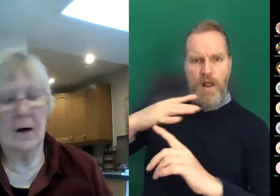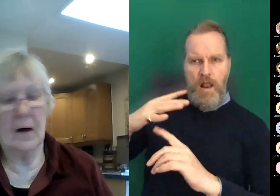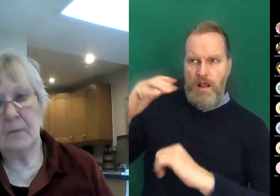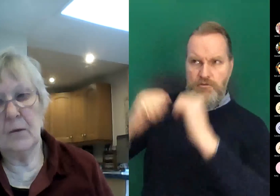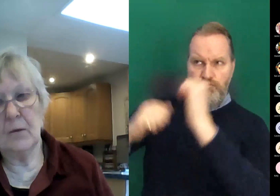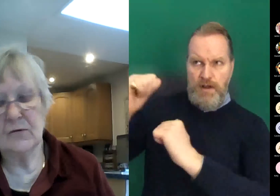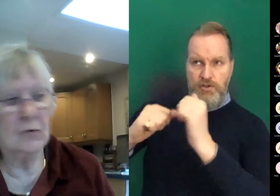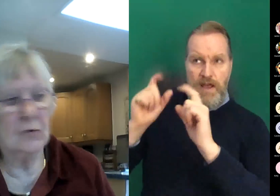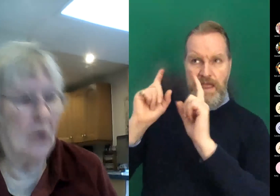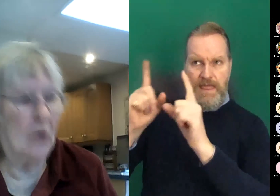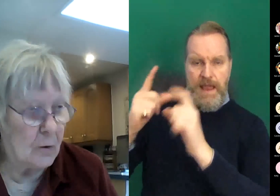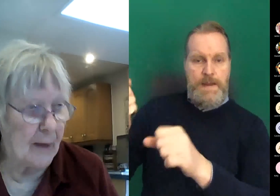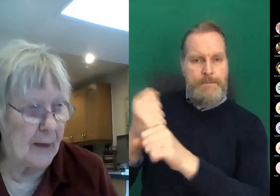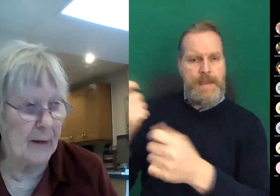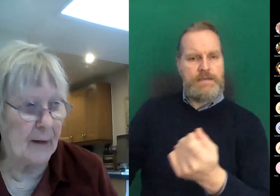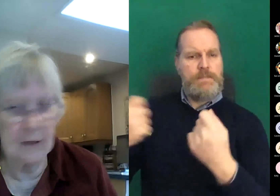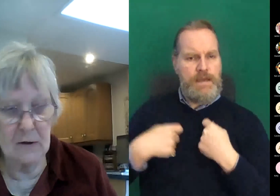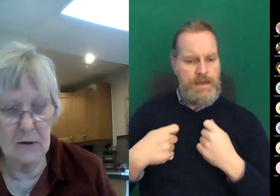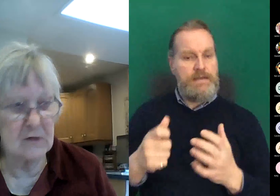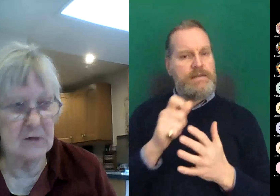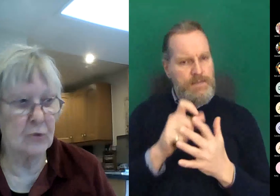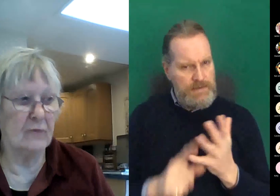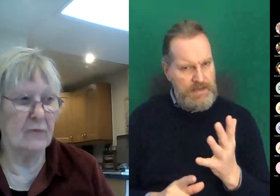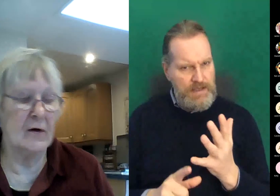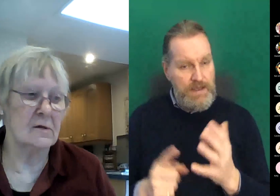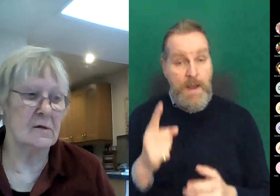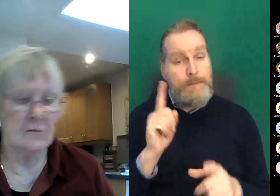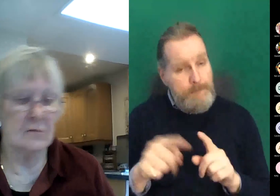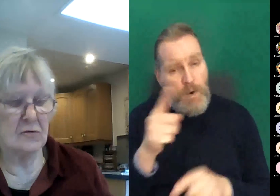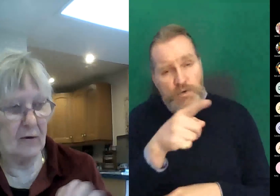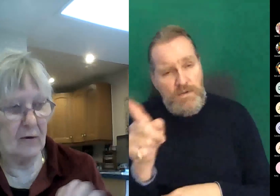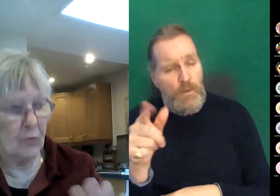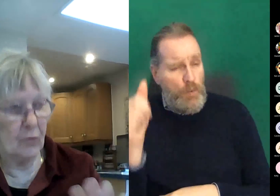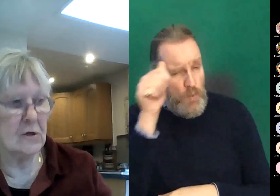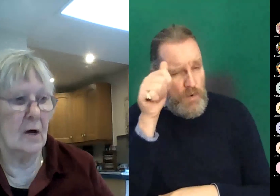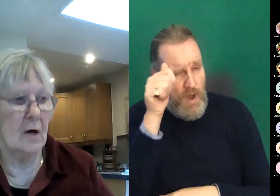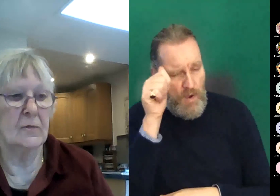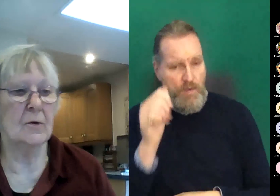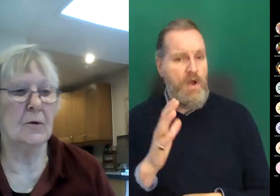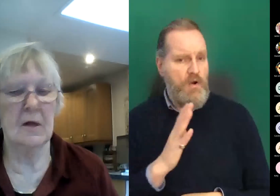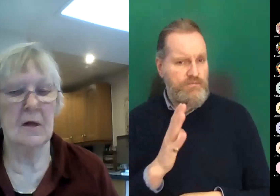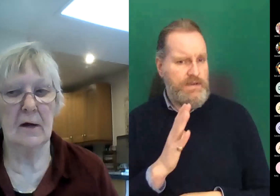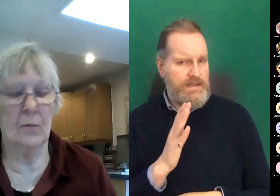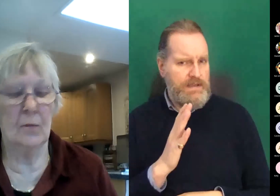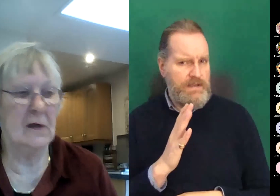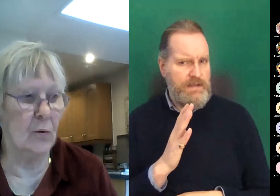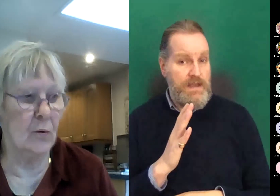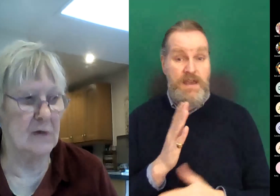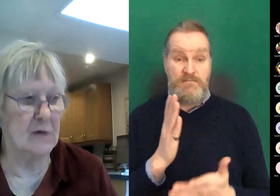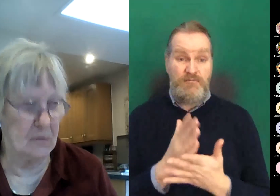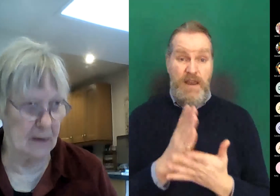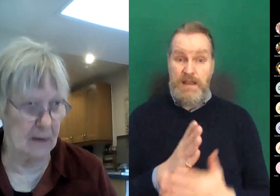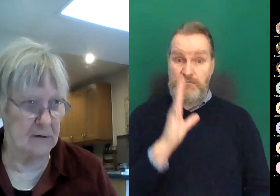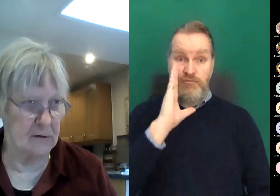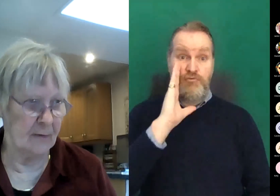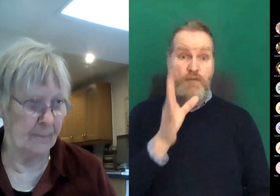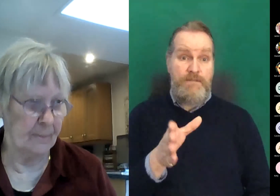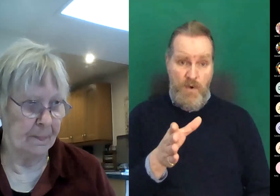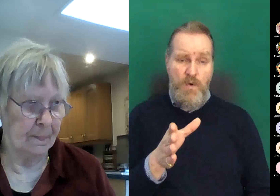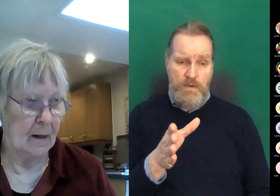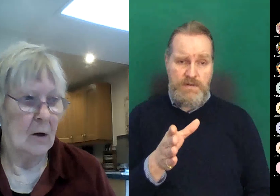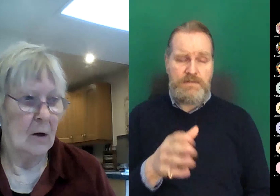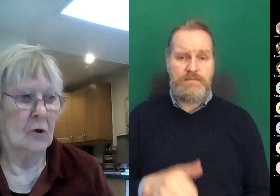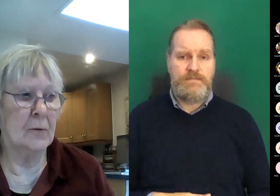going to, most of you know all about that, but I'm going to just put it in very straightforward terms, because I think we always need to remind